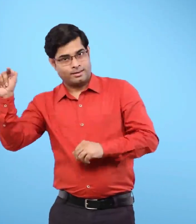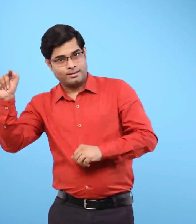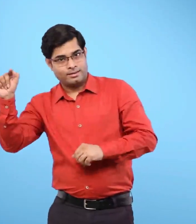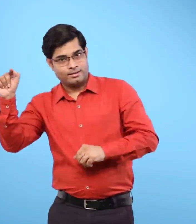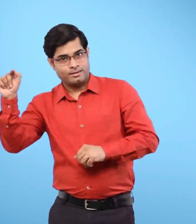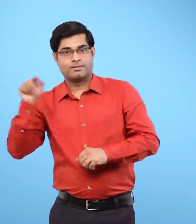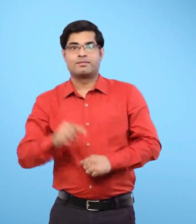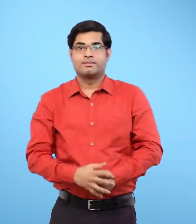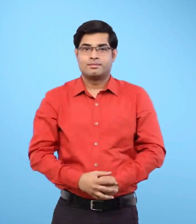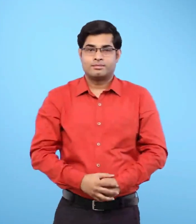Dash.